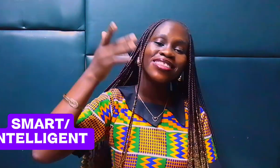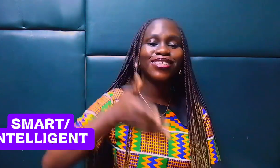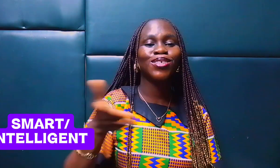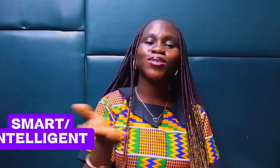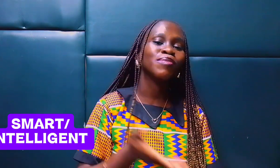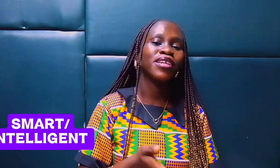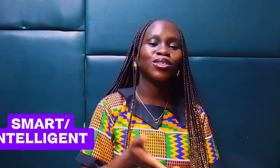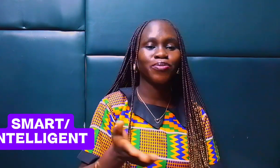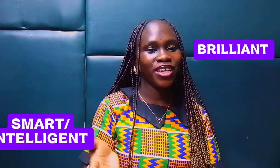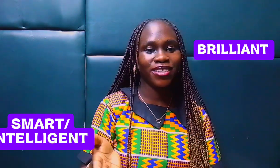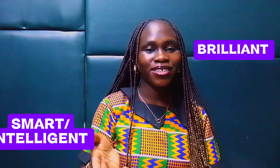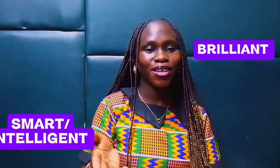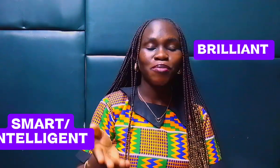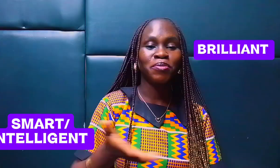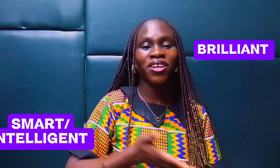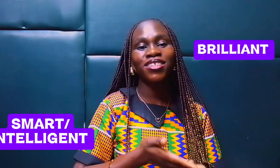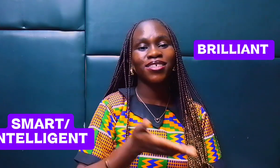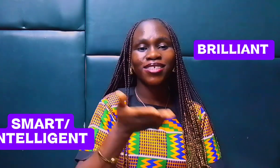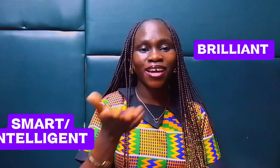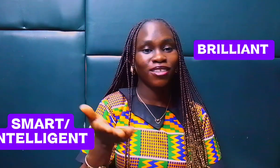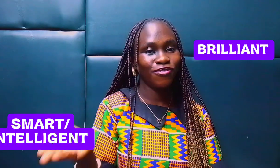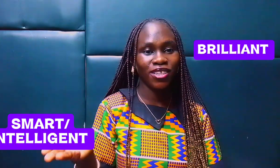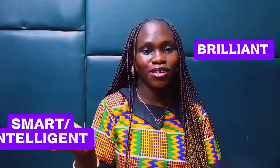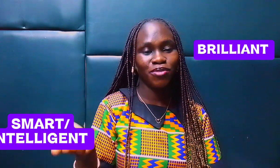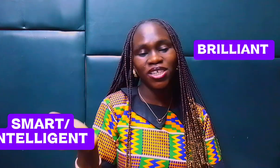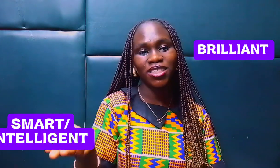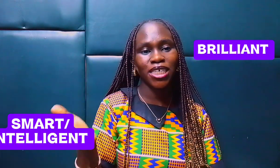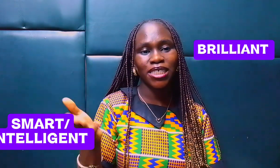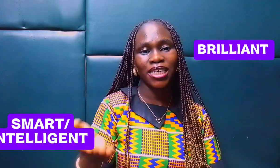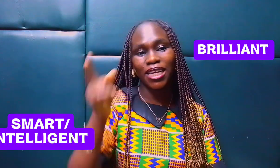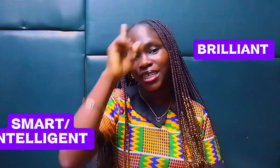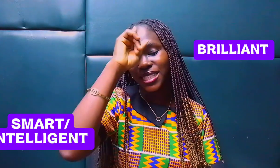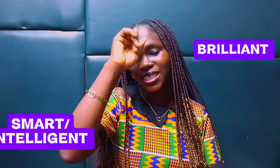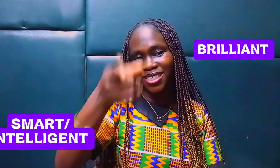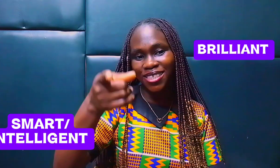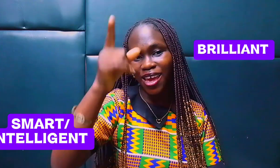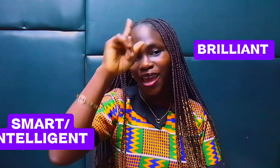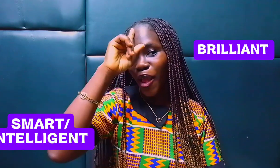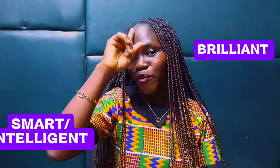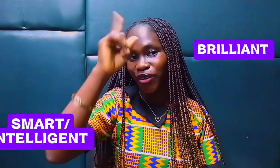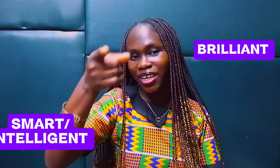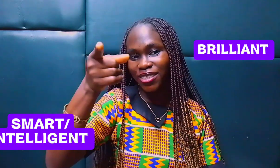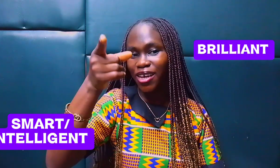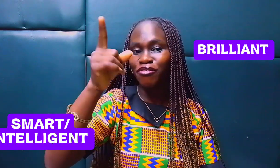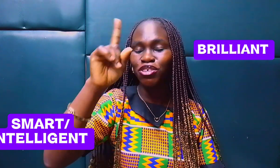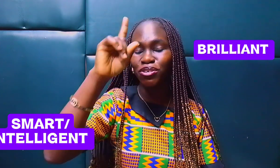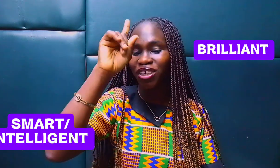And this is also similar to brilliant, but brilliant is signed differently. Brilliant is like this. Brilliant. Having your index